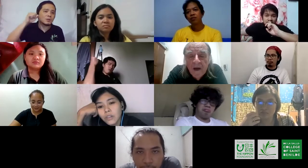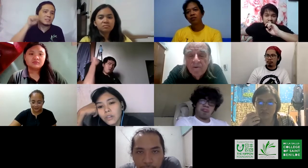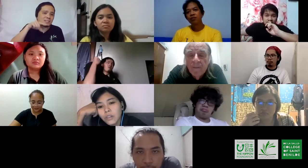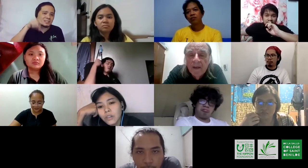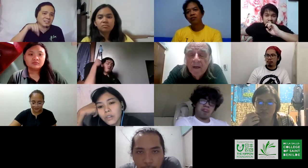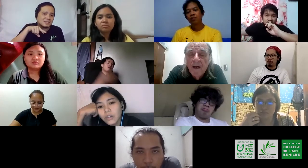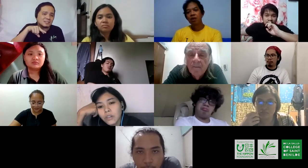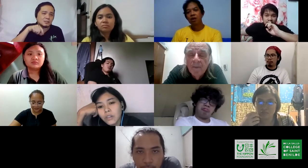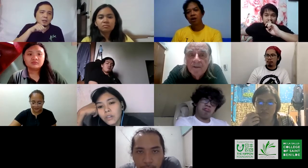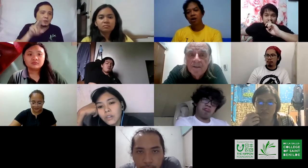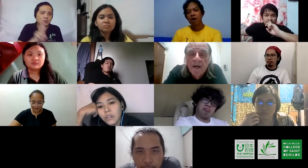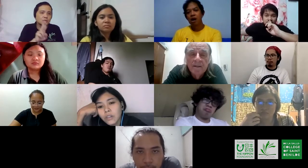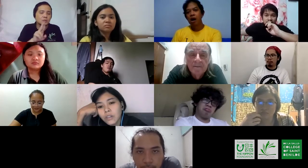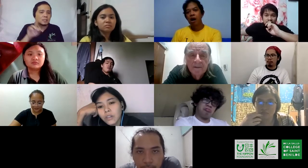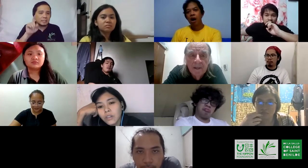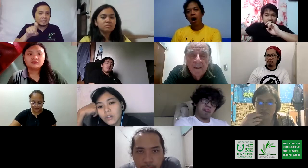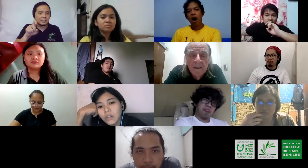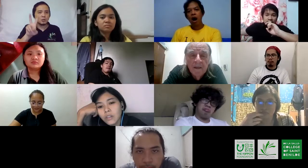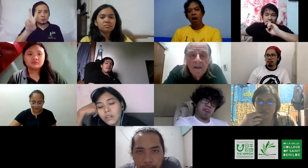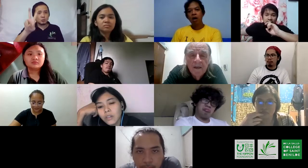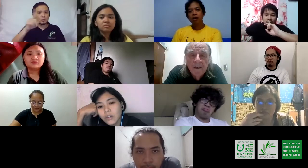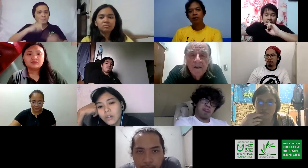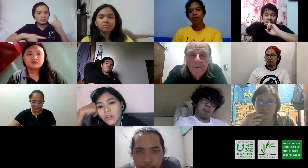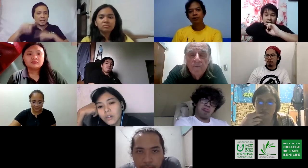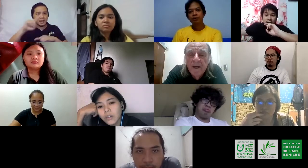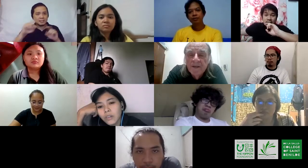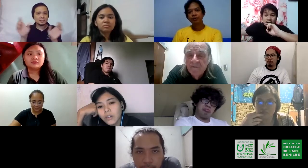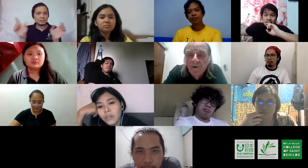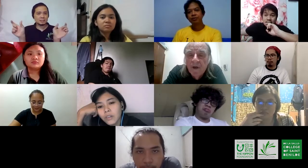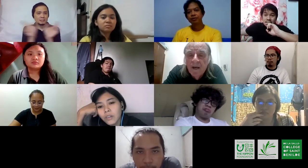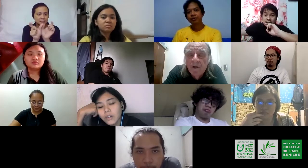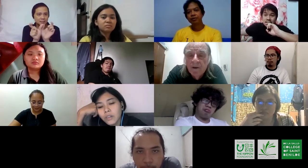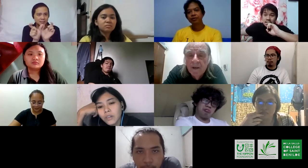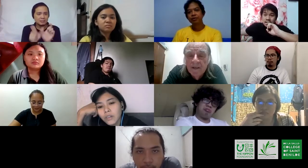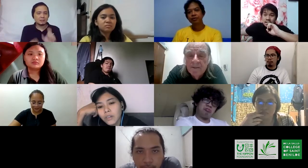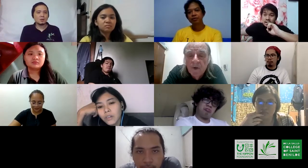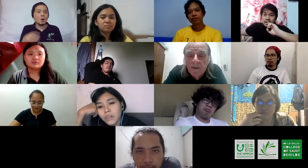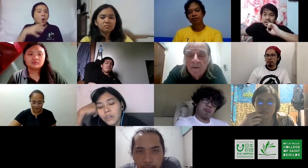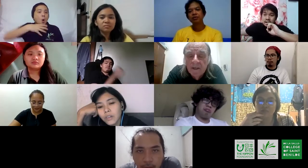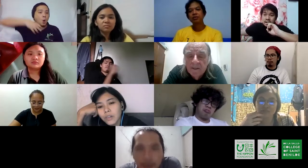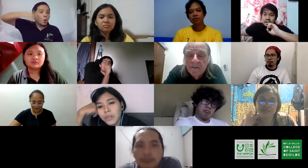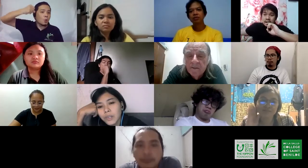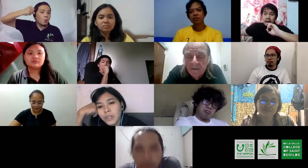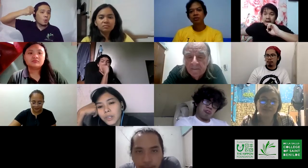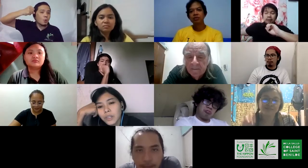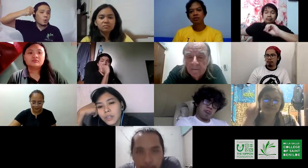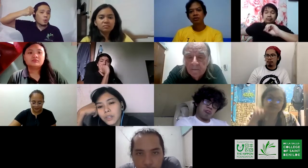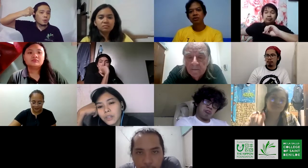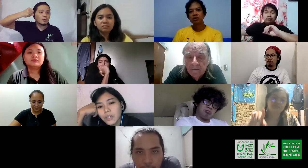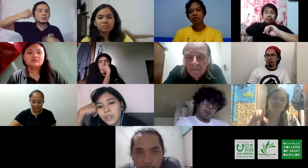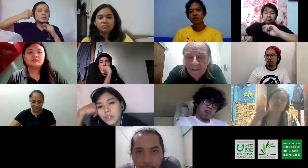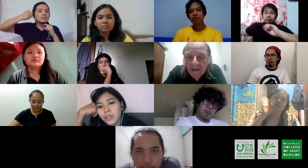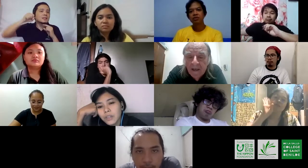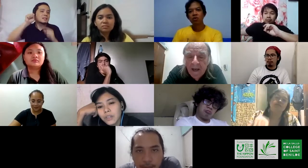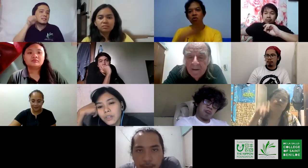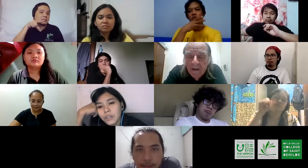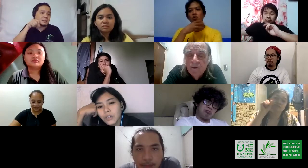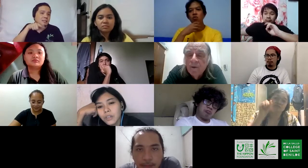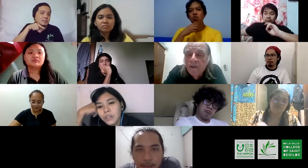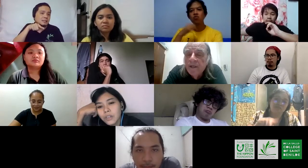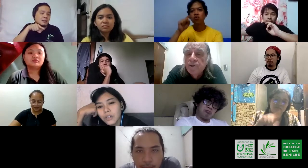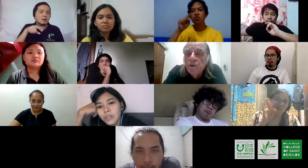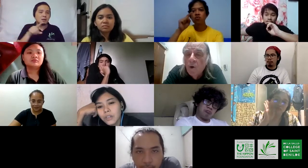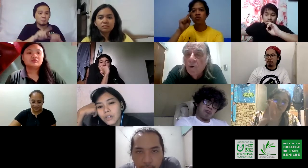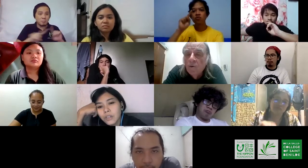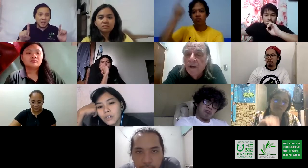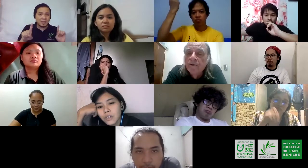You have to make a compound sign. Your basic vocabulary is brother and sister. And then you